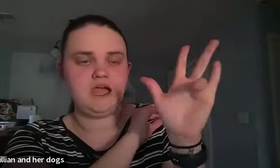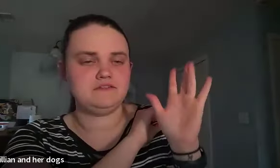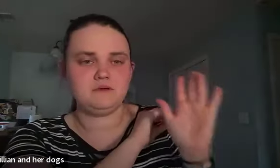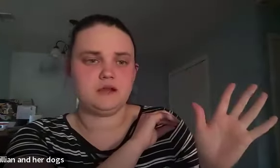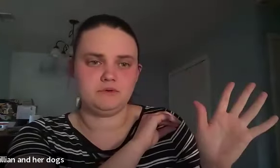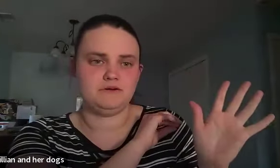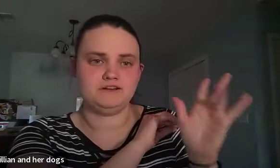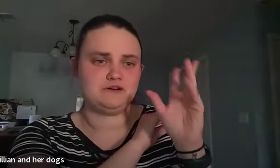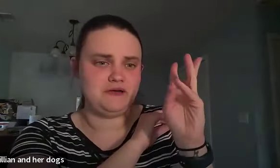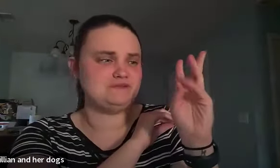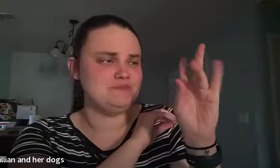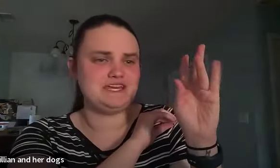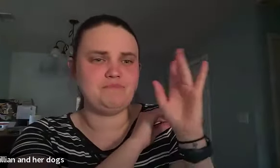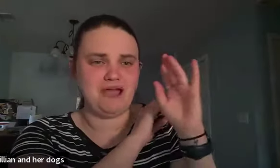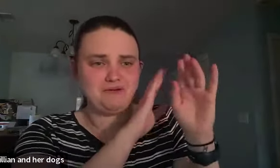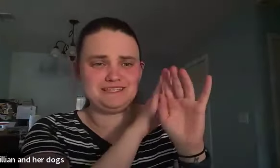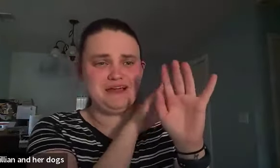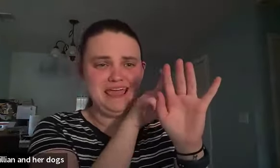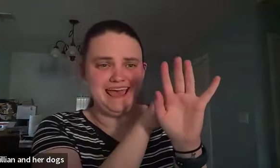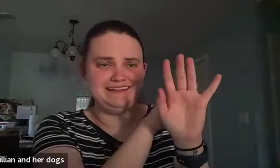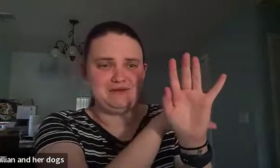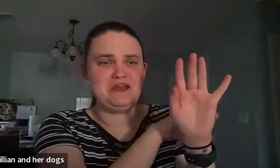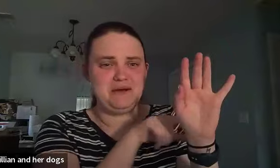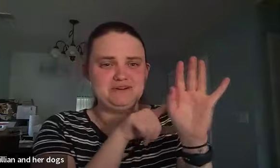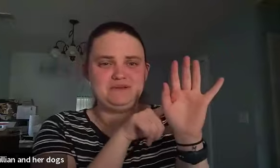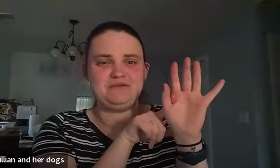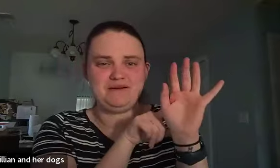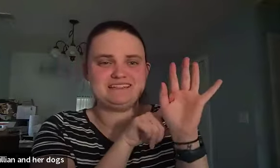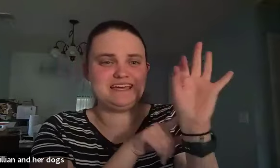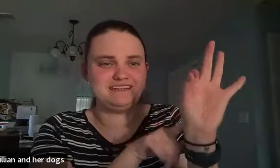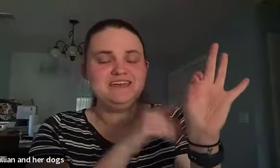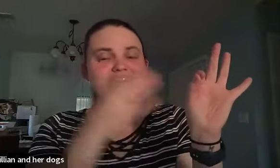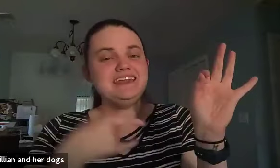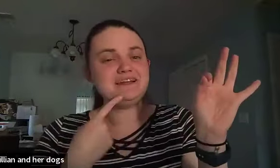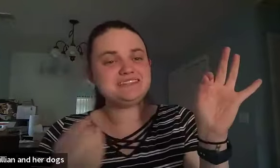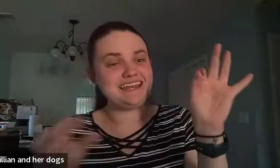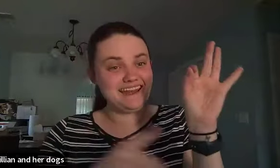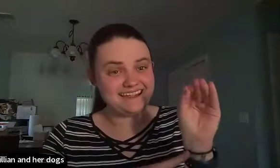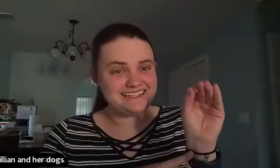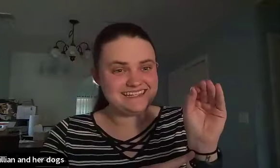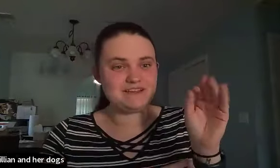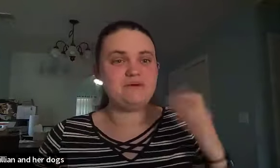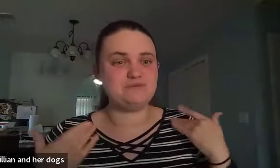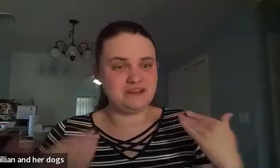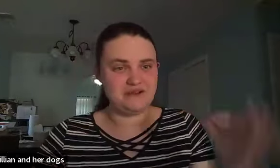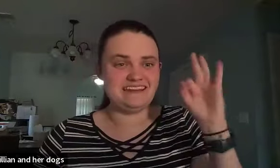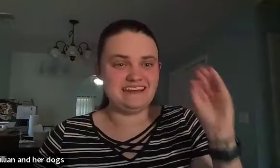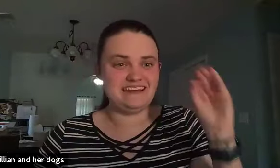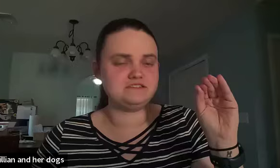had to think what number we were on. Sorry, that was me going backwards in my head, like what numbers we were, because I had ended up saying 90. So I was ready to go ahead to 90. I was